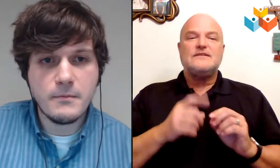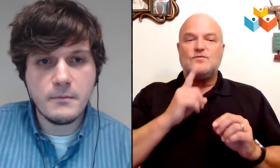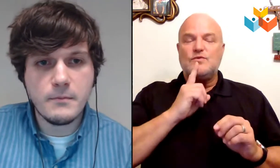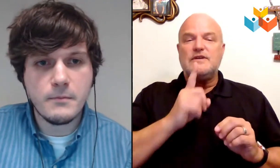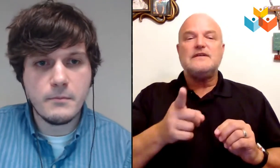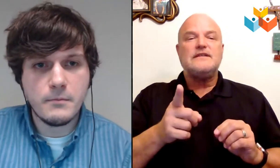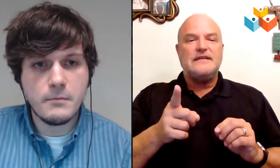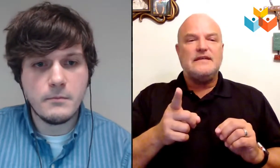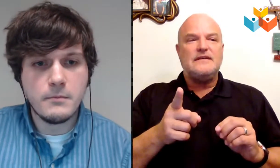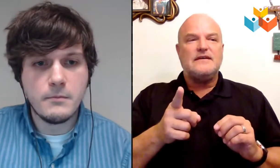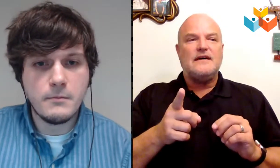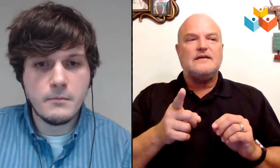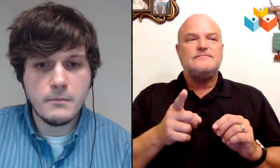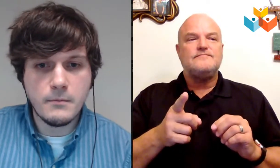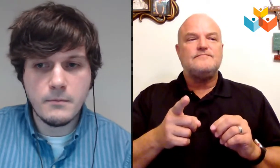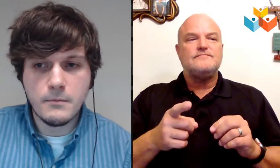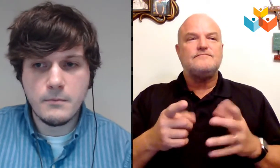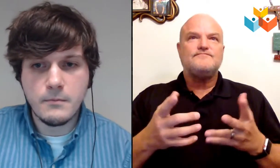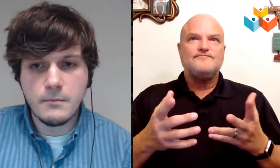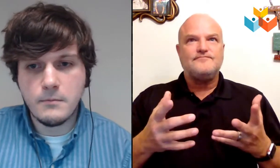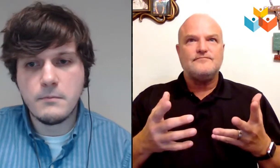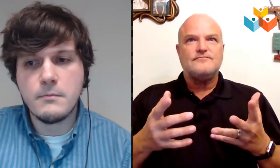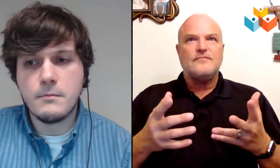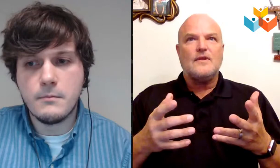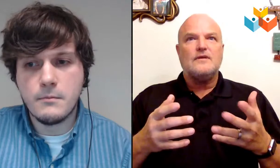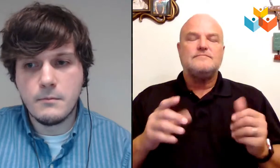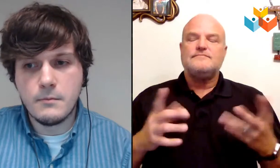It has really,